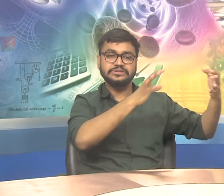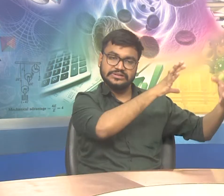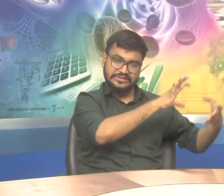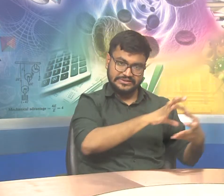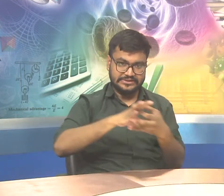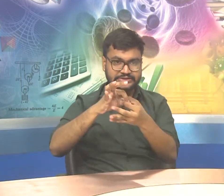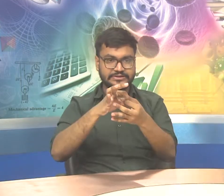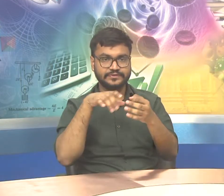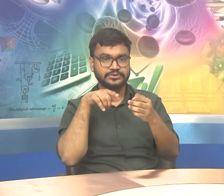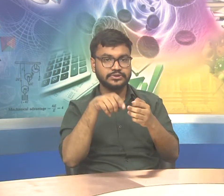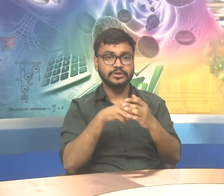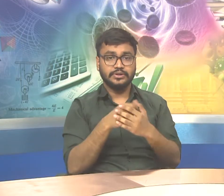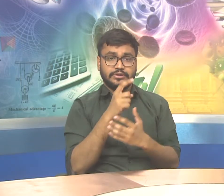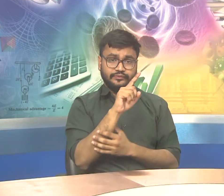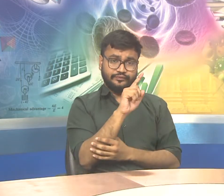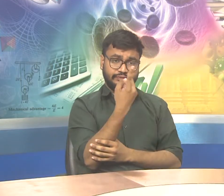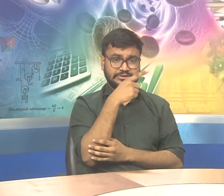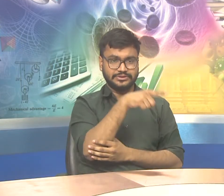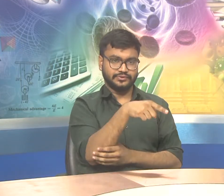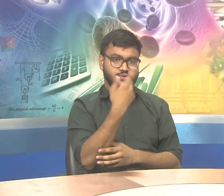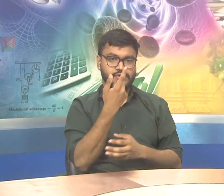For example,